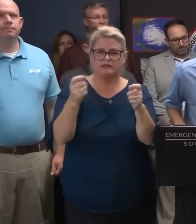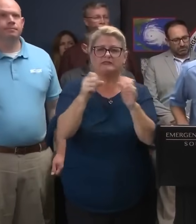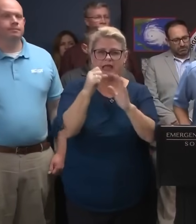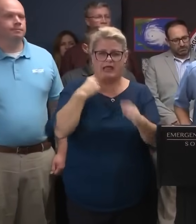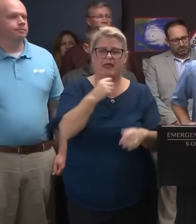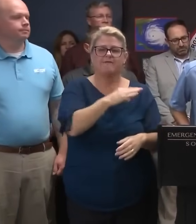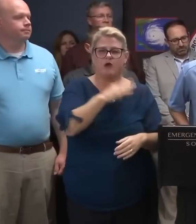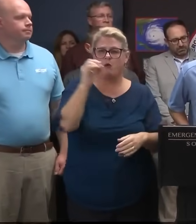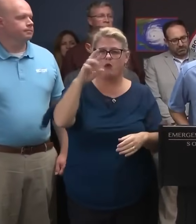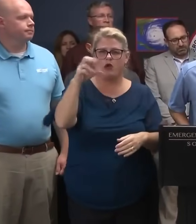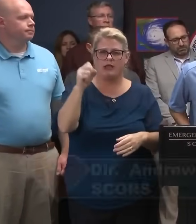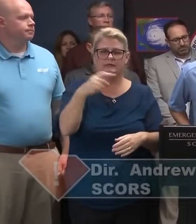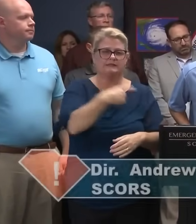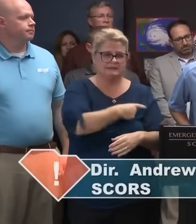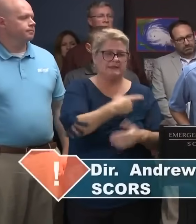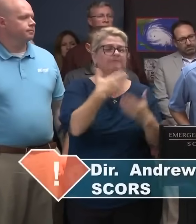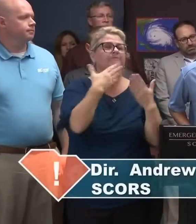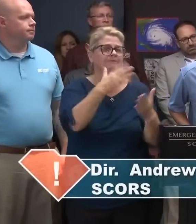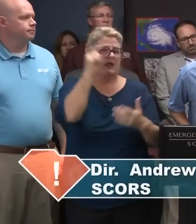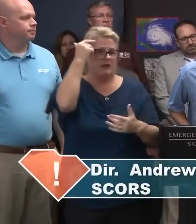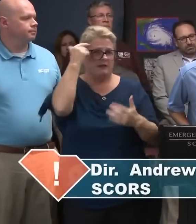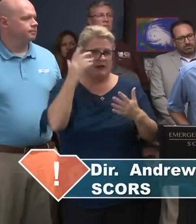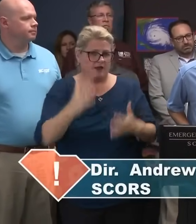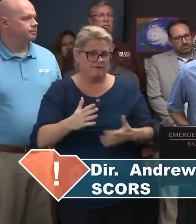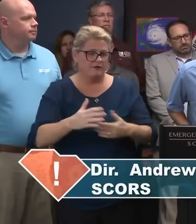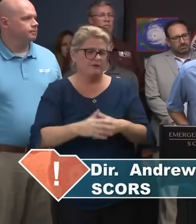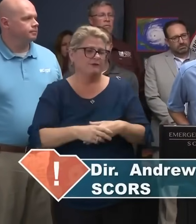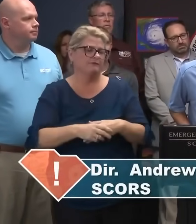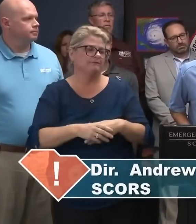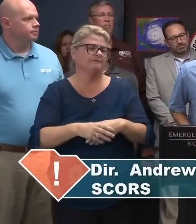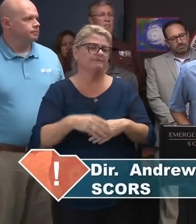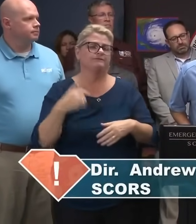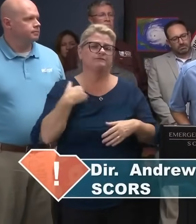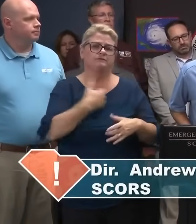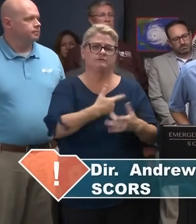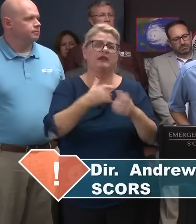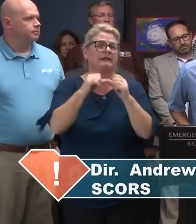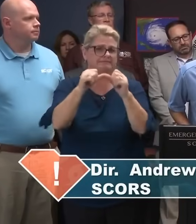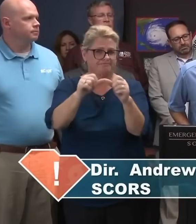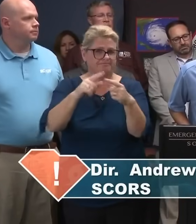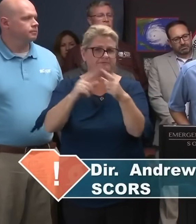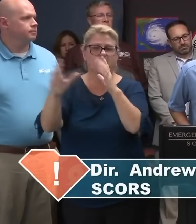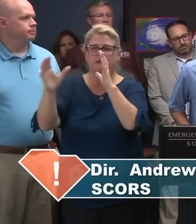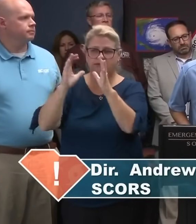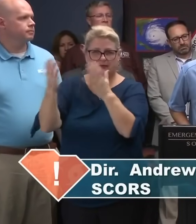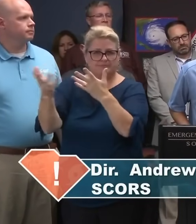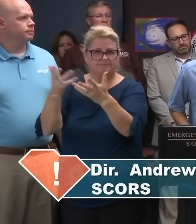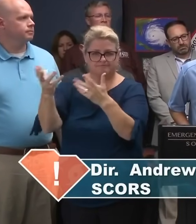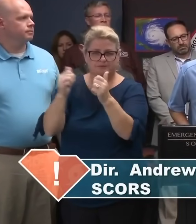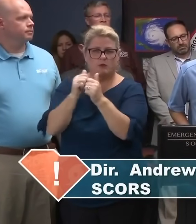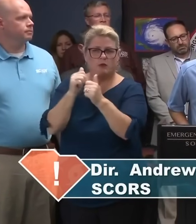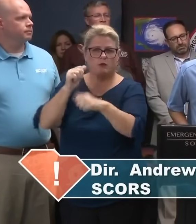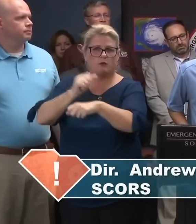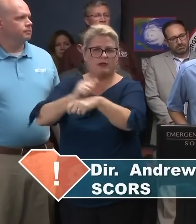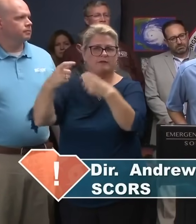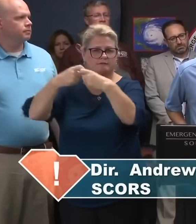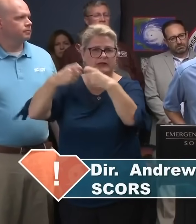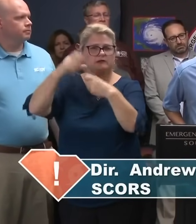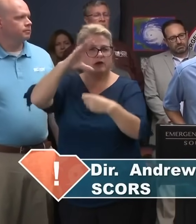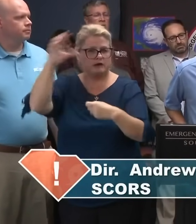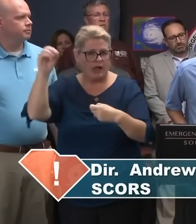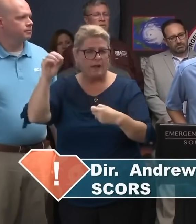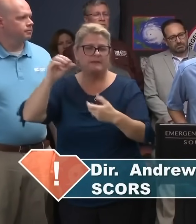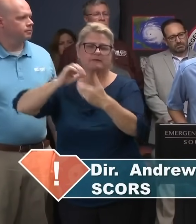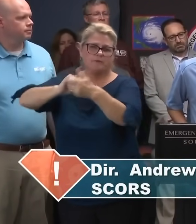Thank you, Governor. Andrew Bateman, the South Carolina Office of Regulatory Staff. We continue to communicate frequently and work with our utility partners,